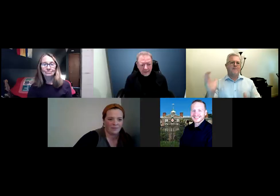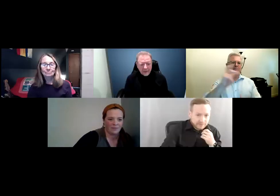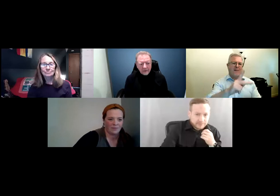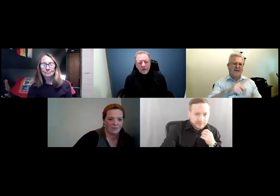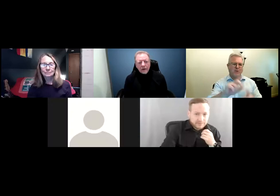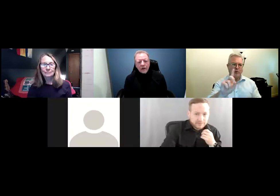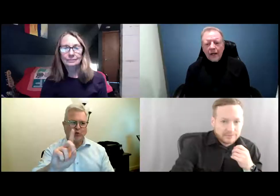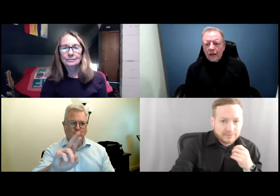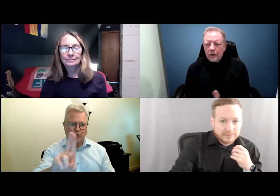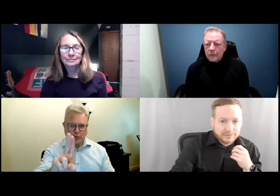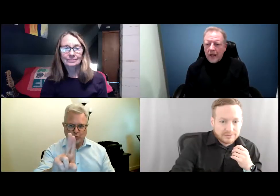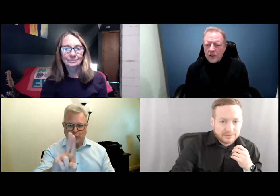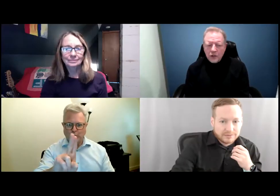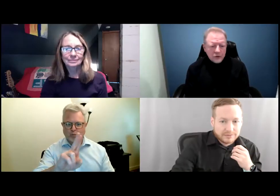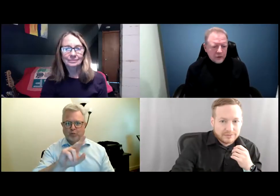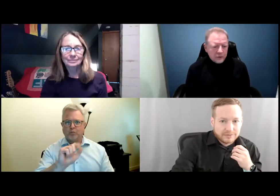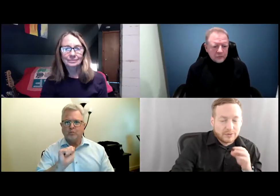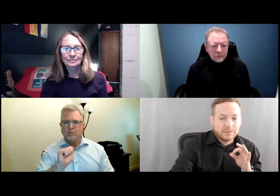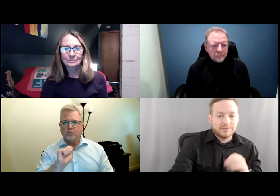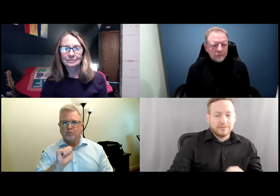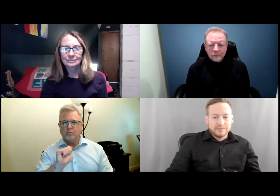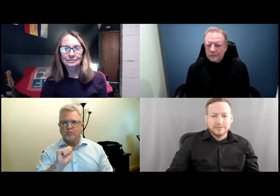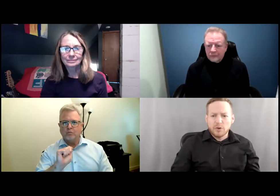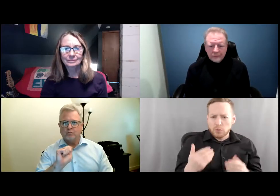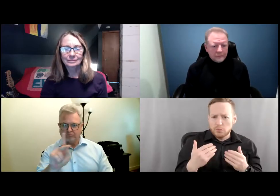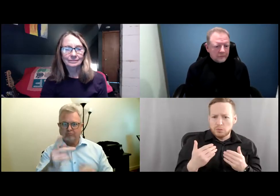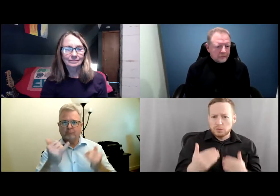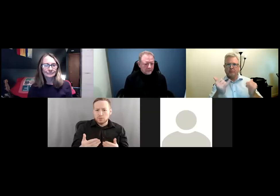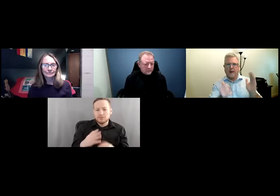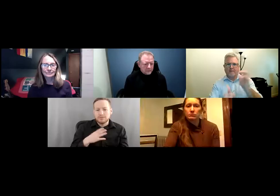me, Amy. Okay, back to you, Drew.